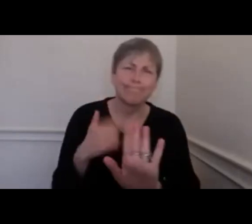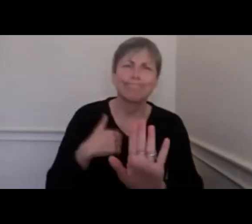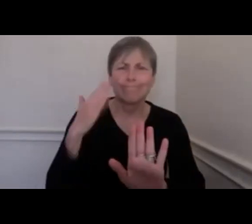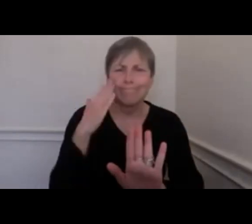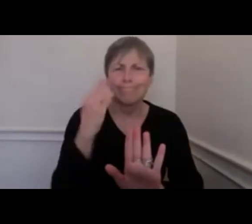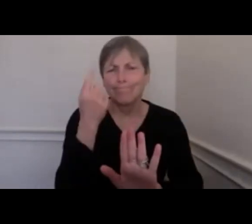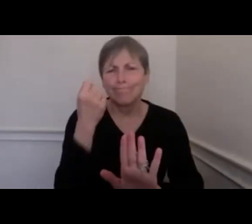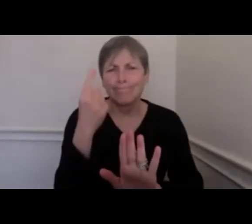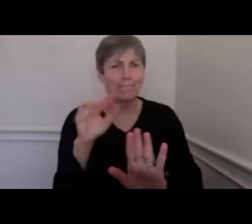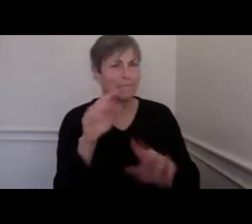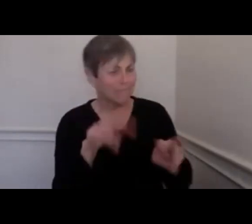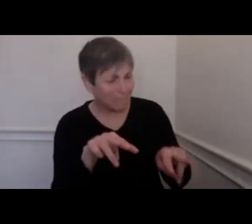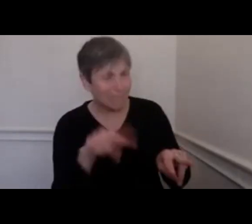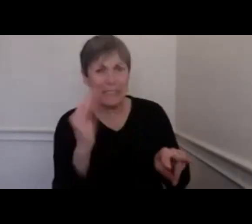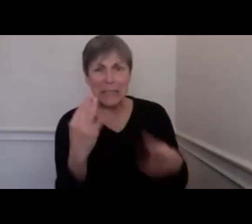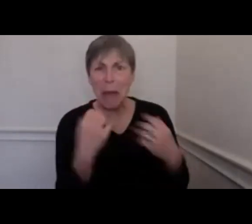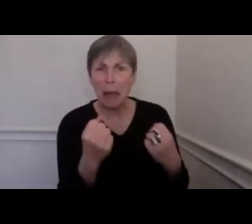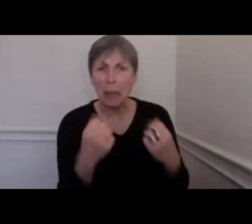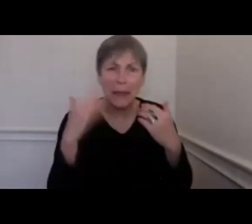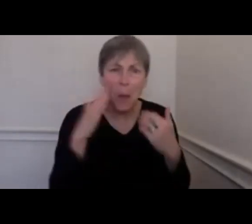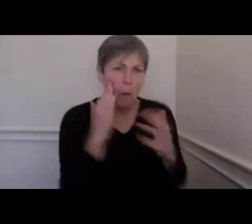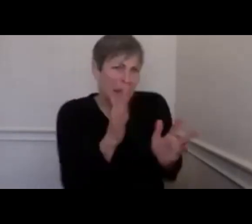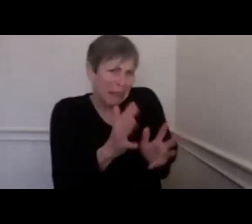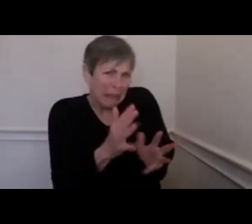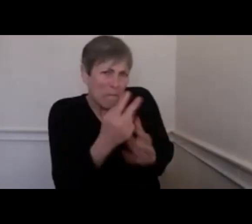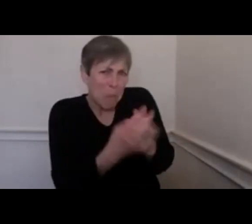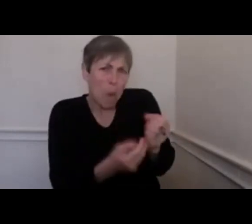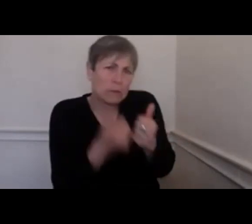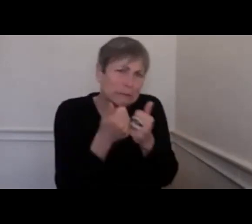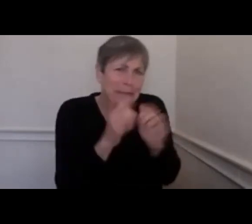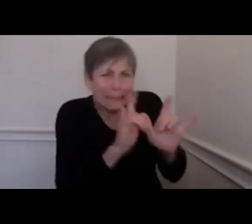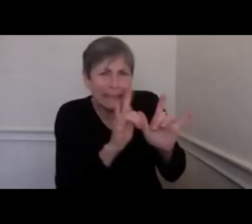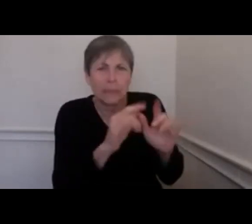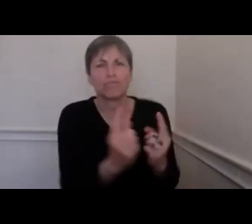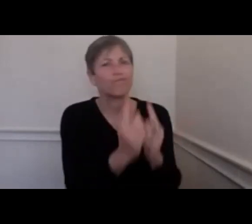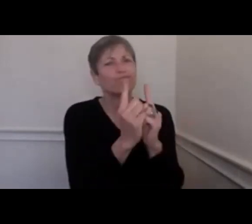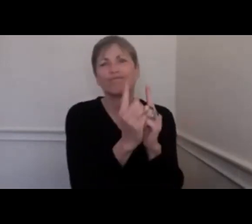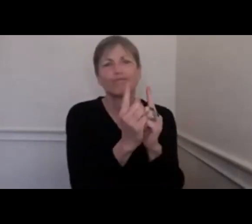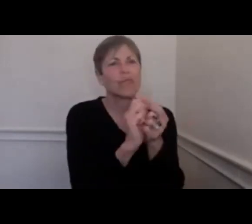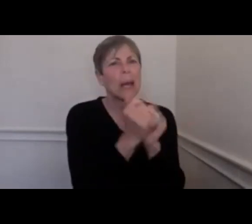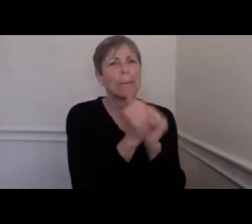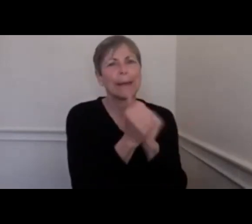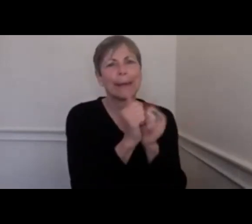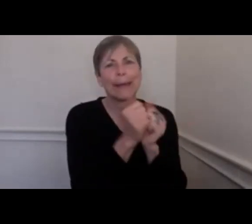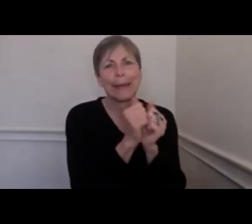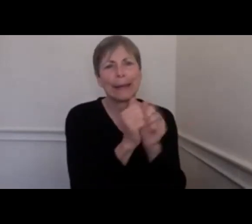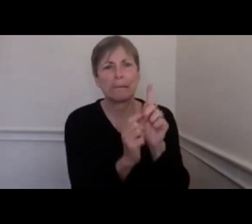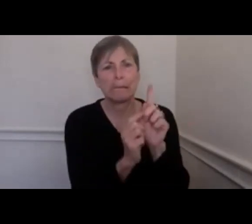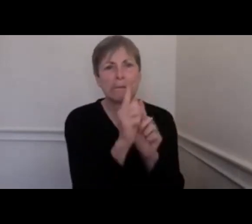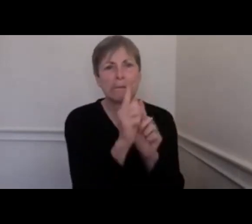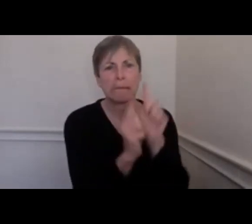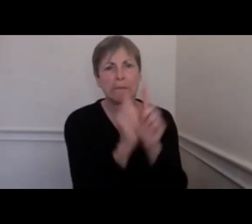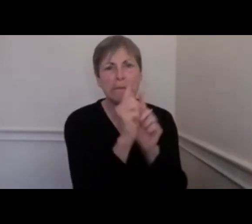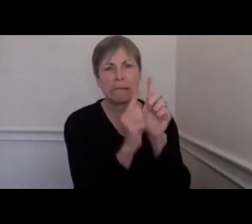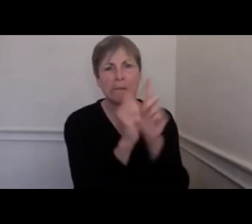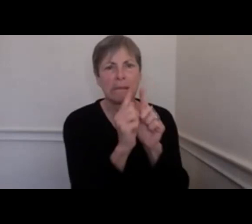look healthy, if you leave them both, they're not going to be healthy soon. They're going to be competing for light above the soil and nutrients,